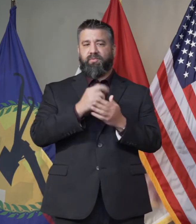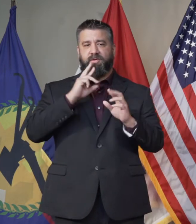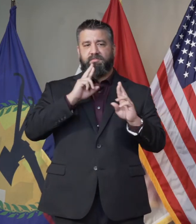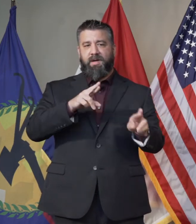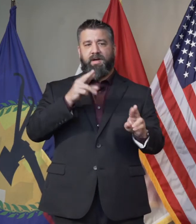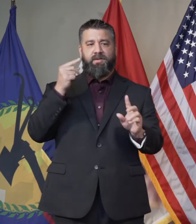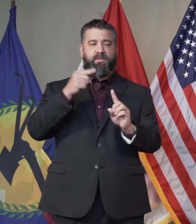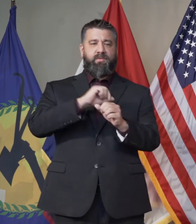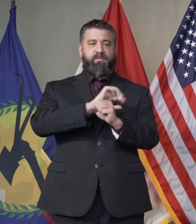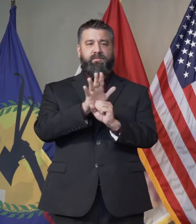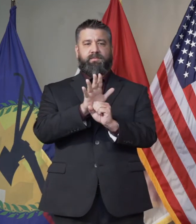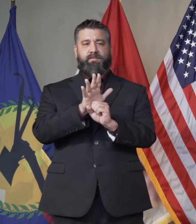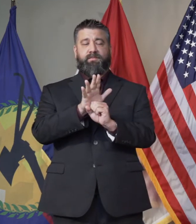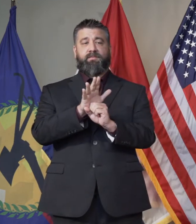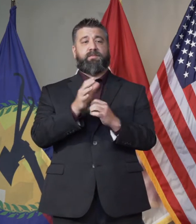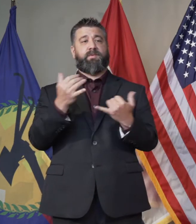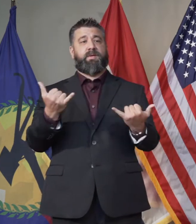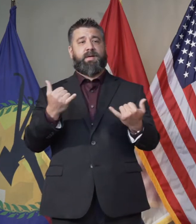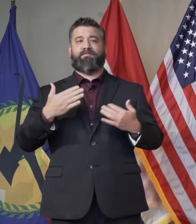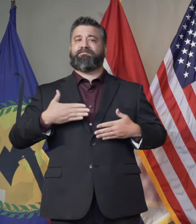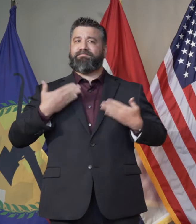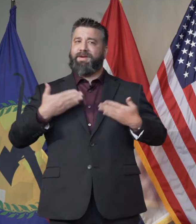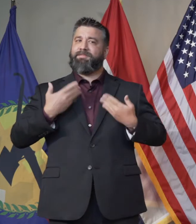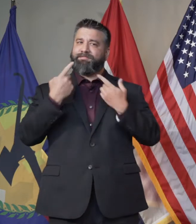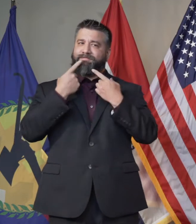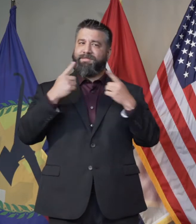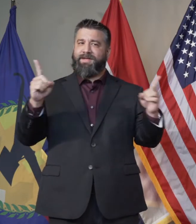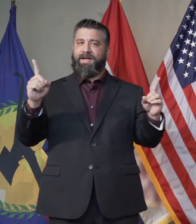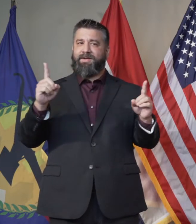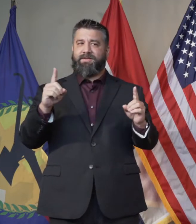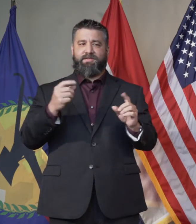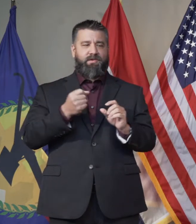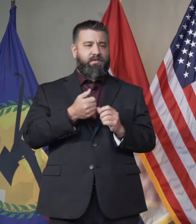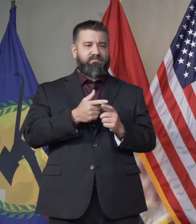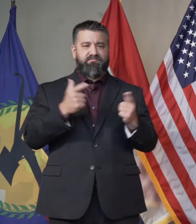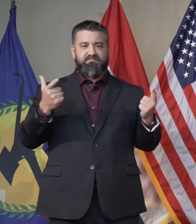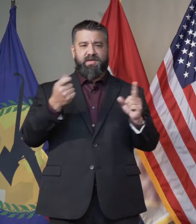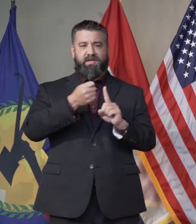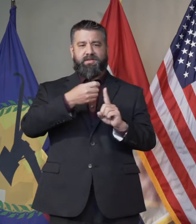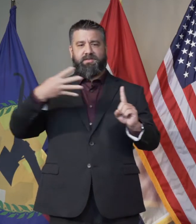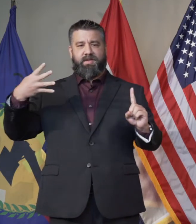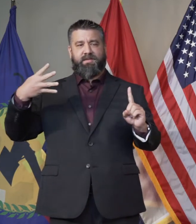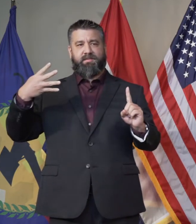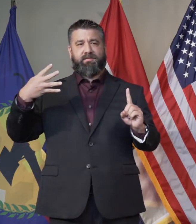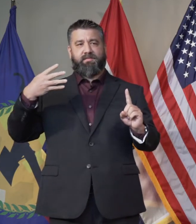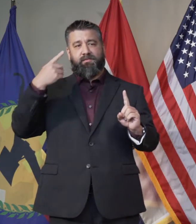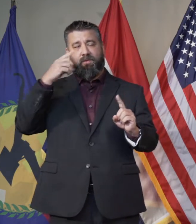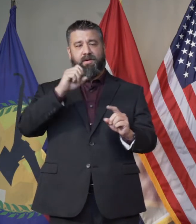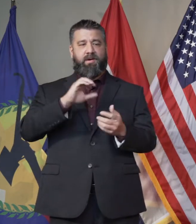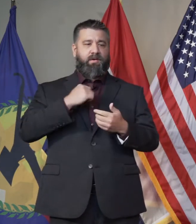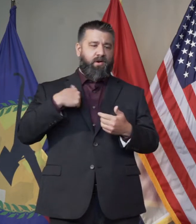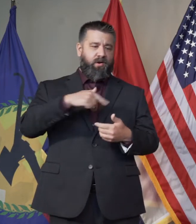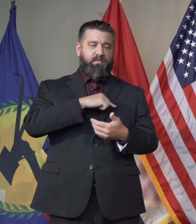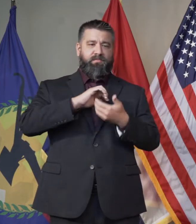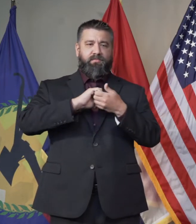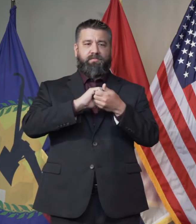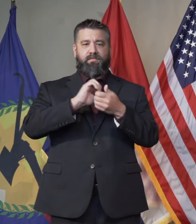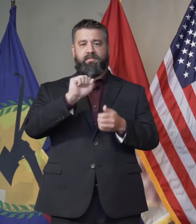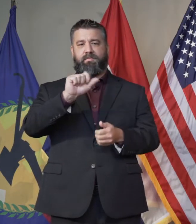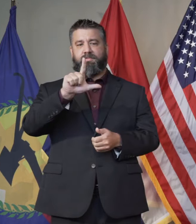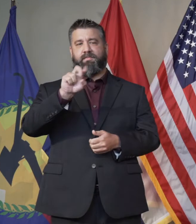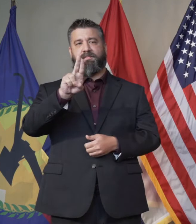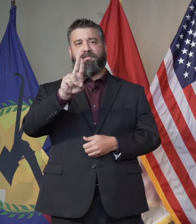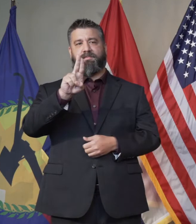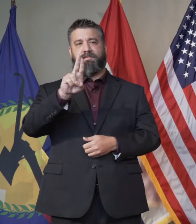dramatic expansion of this partnership with SLU. Using $600,000 of CARES Act funds, our health department